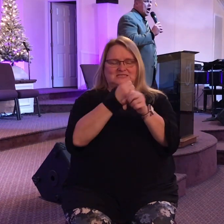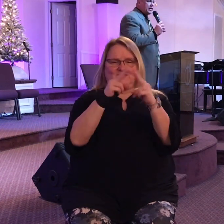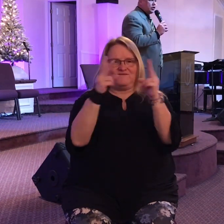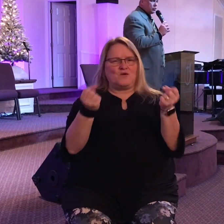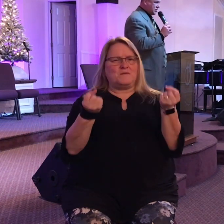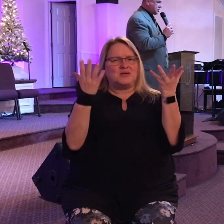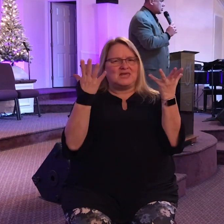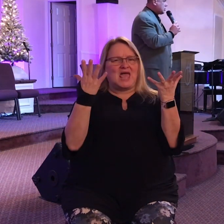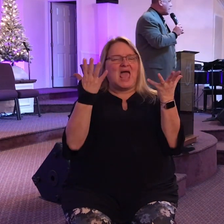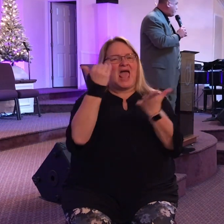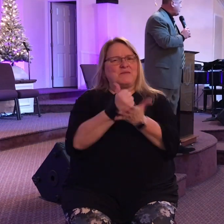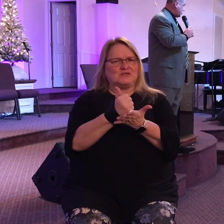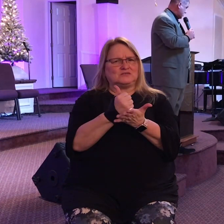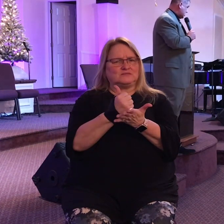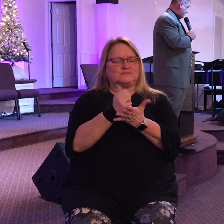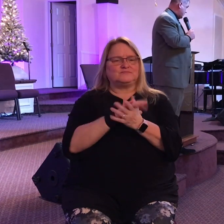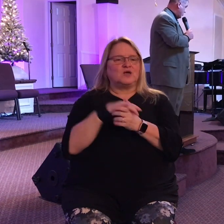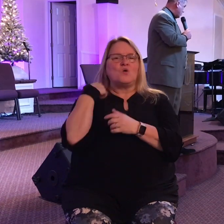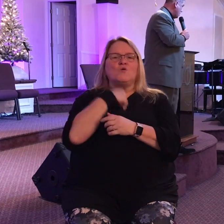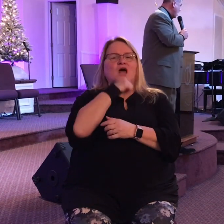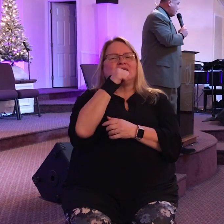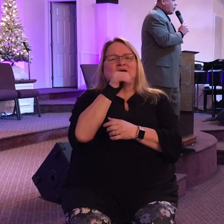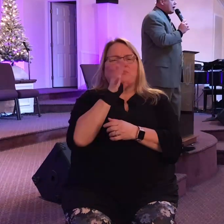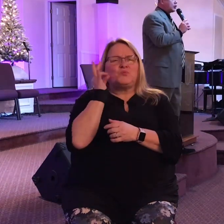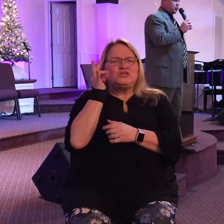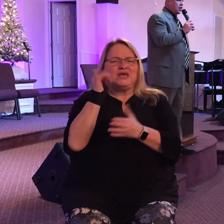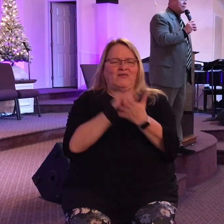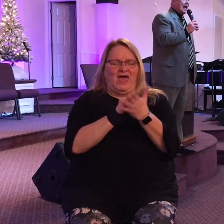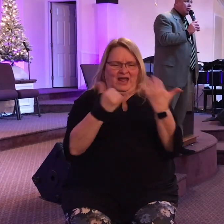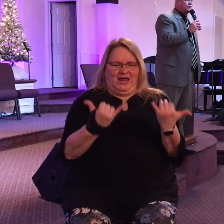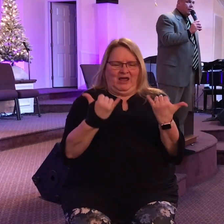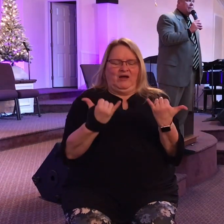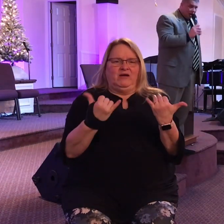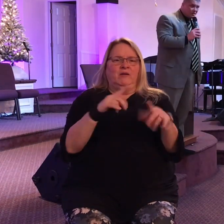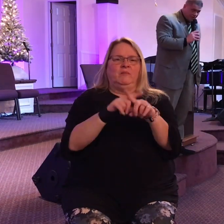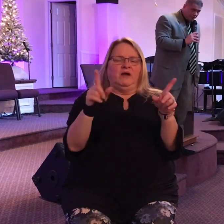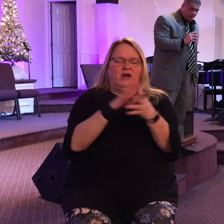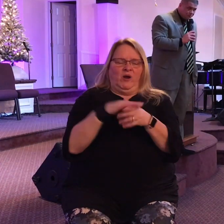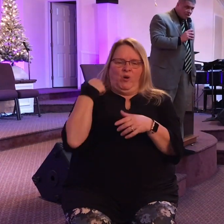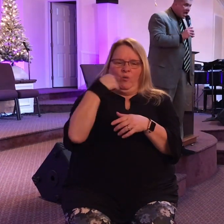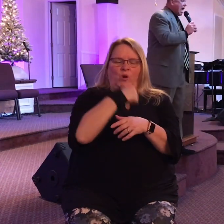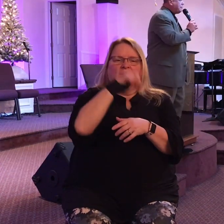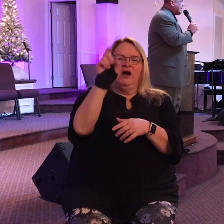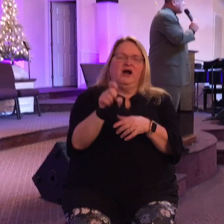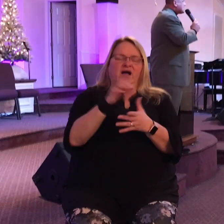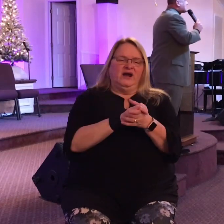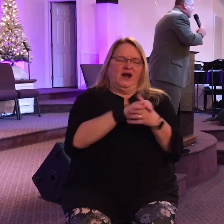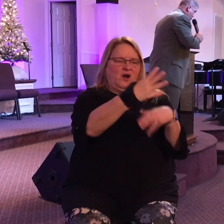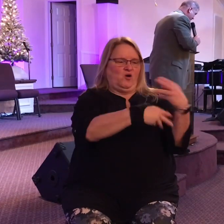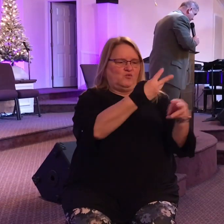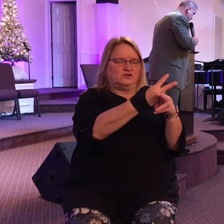know that's shocking to your system because nobody preaches this stuff anymore. But we are to come out from among them and be